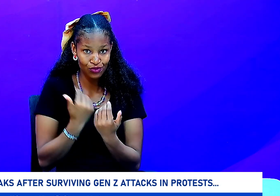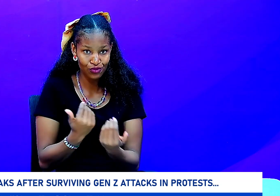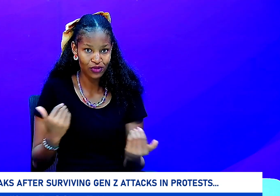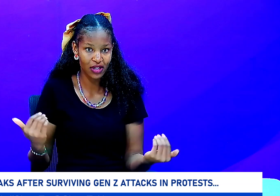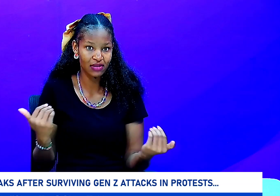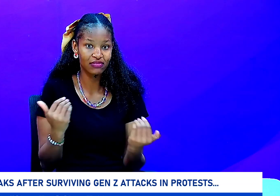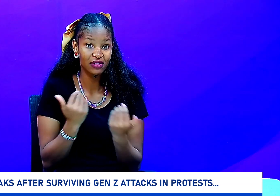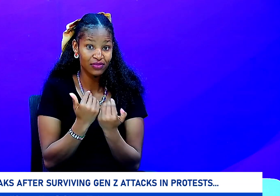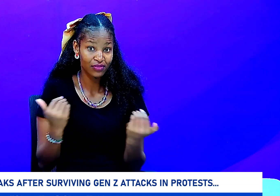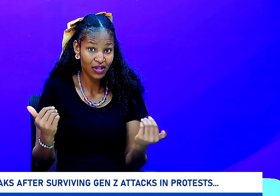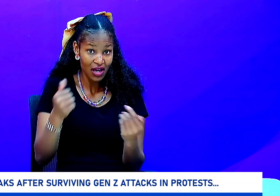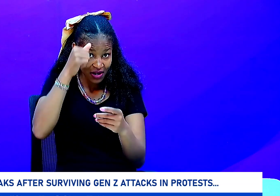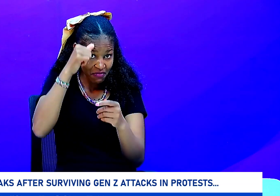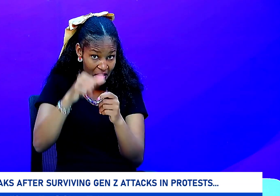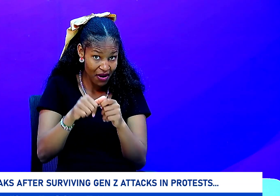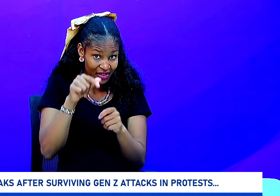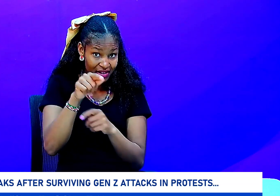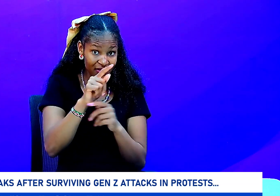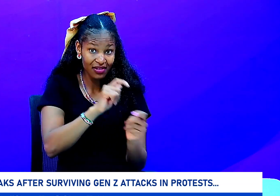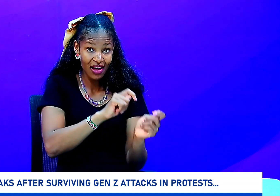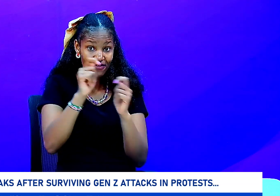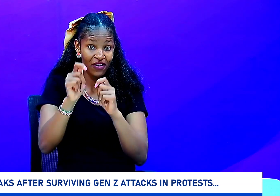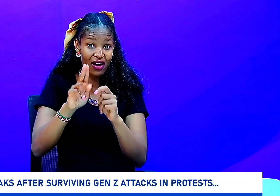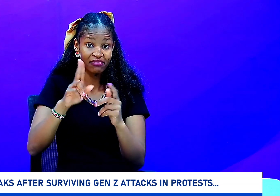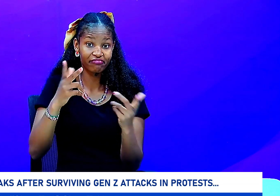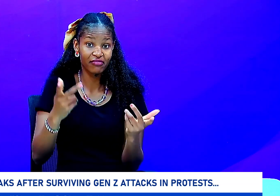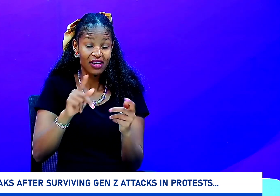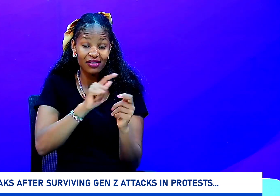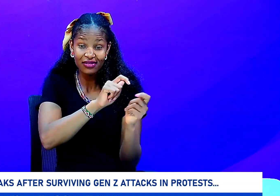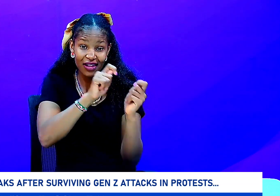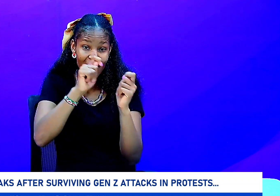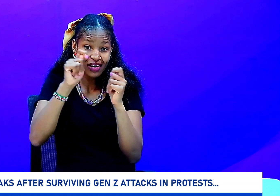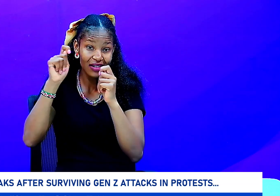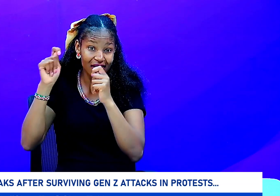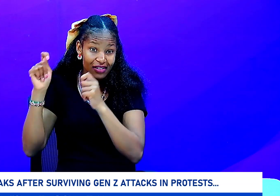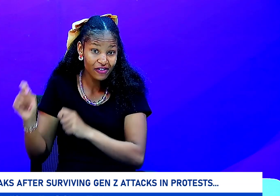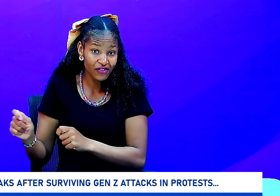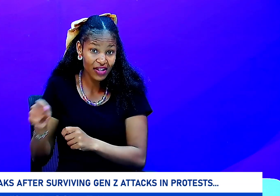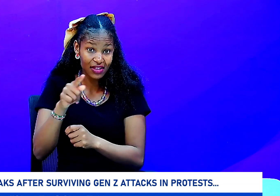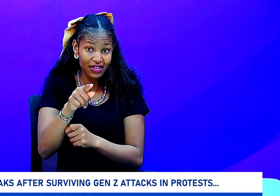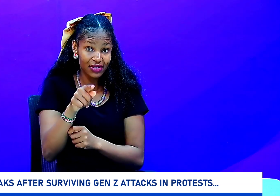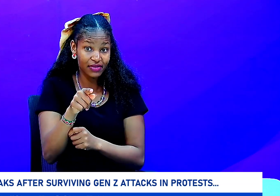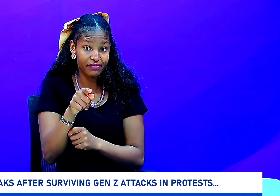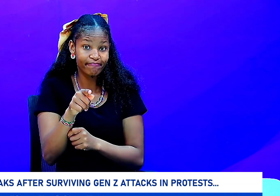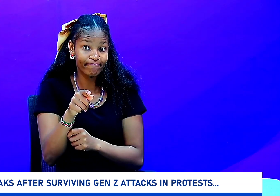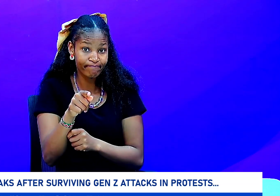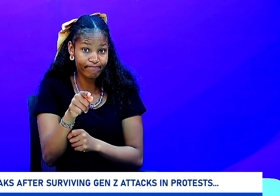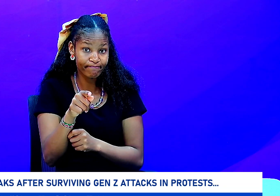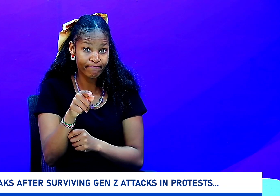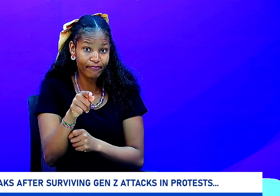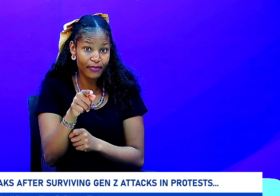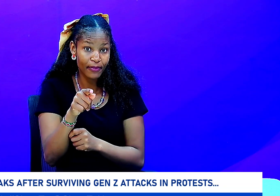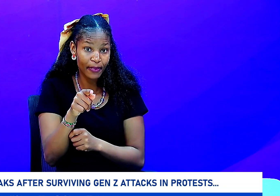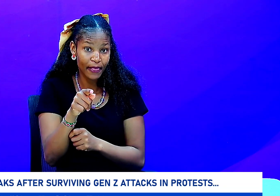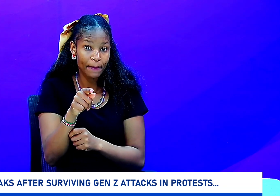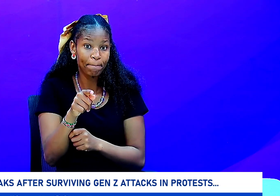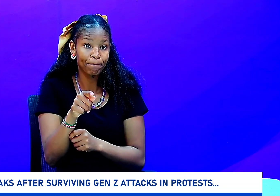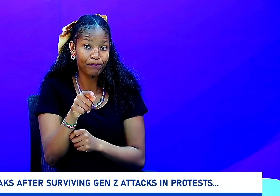remains traumatized up to now by the memories of her mother in the midst of protesters.